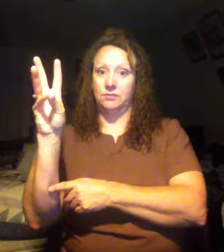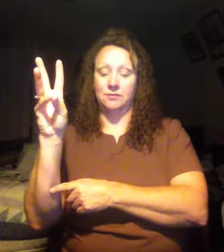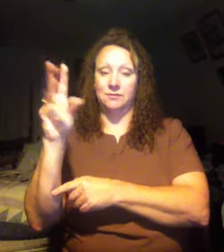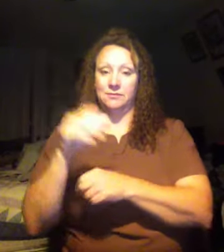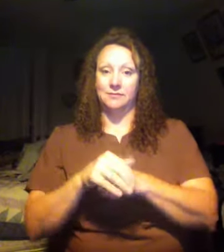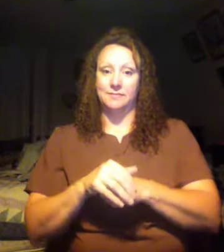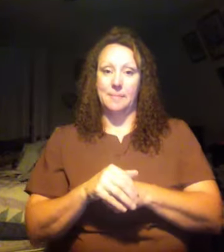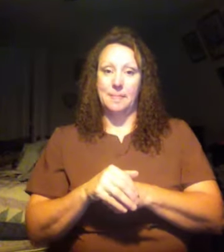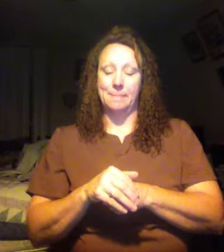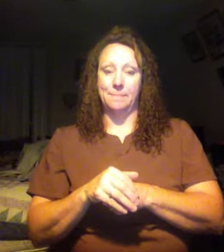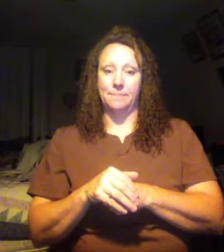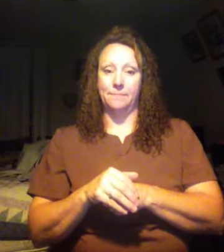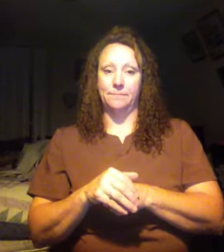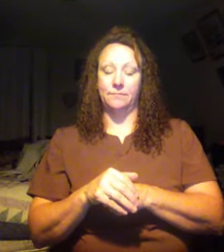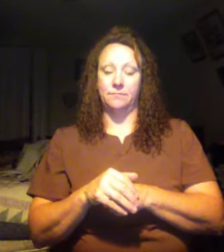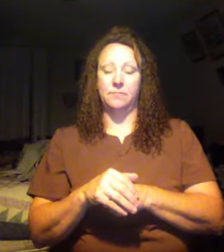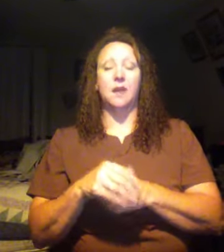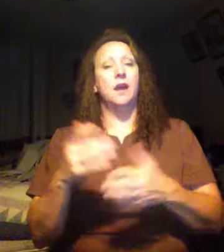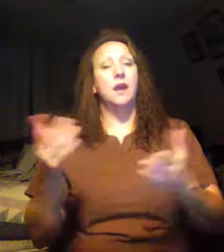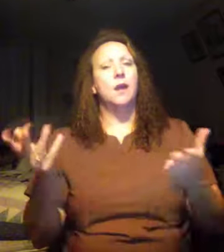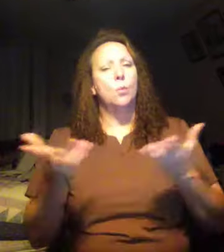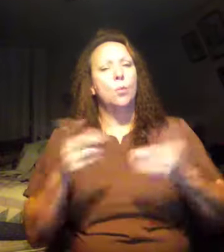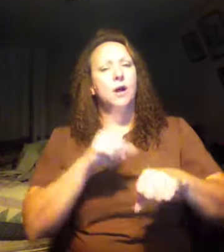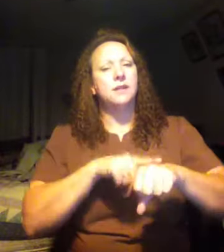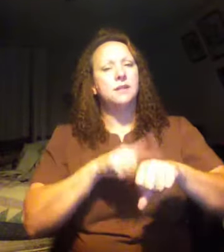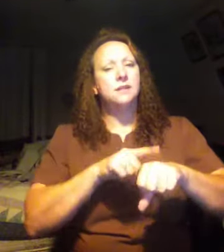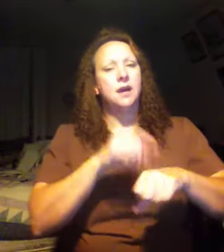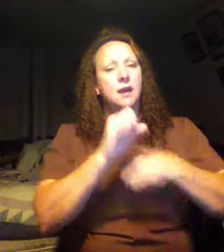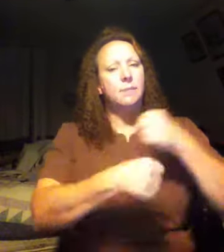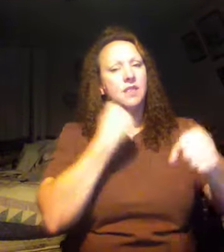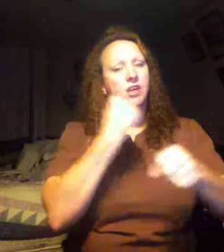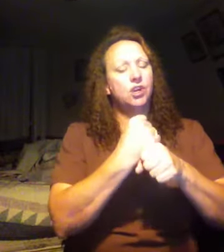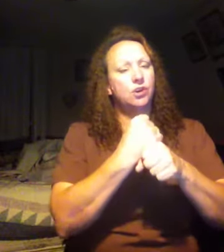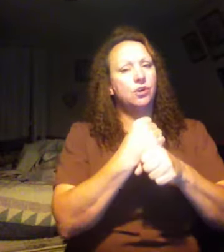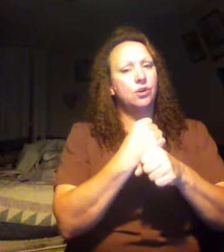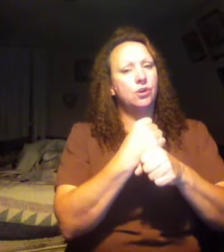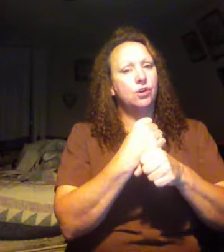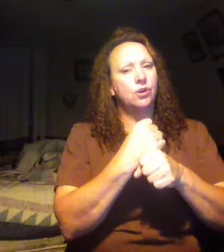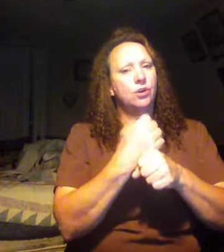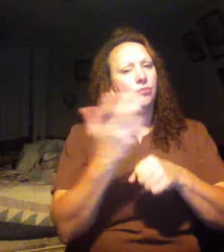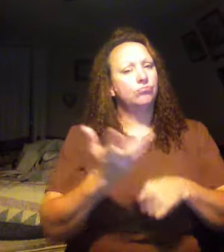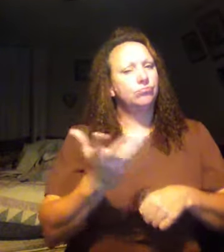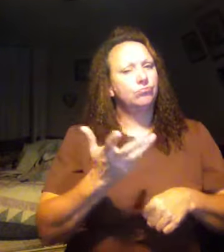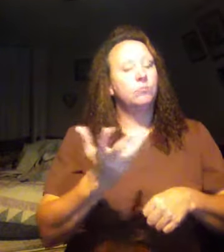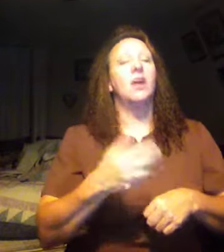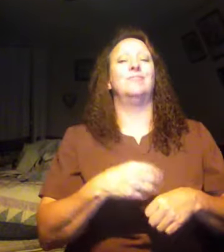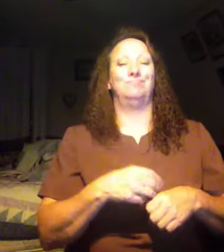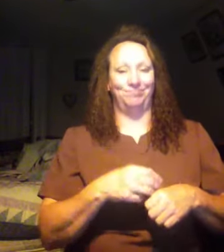So what time of year is it in New England? What season? Kevin, winter. Okay, so they had not